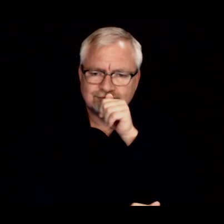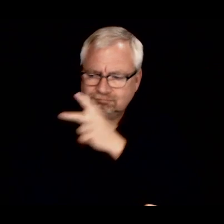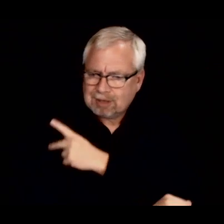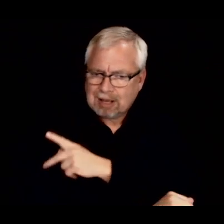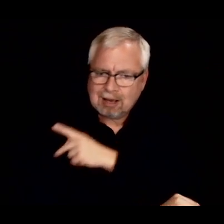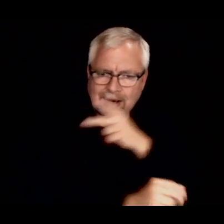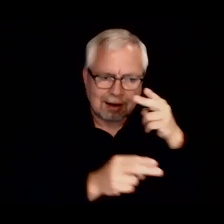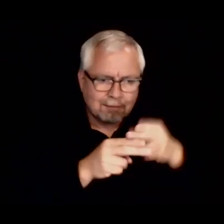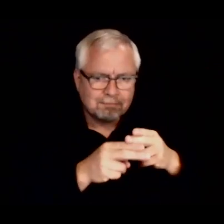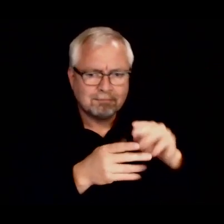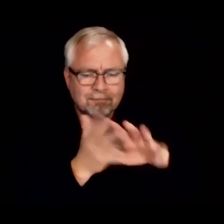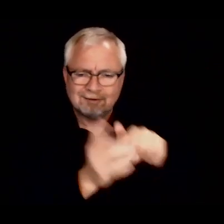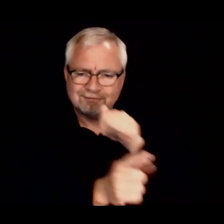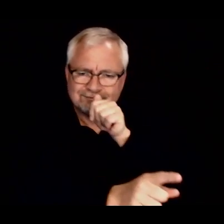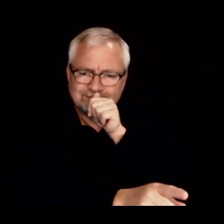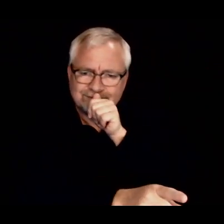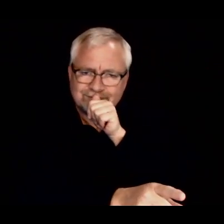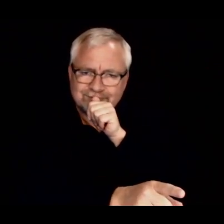disclosing